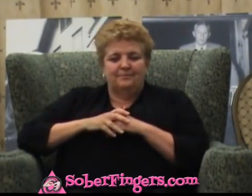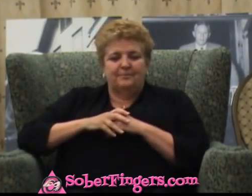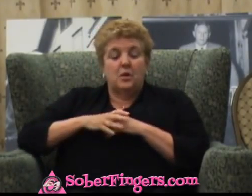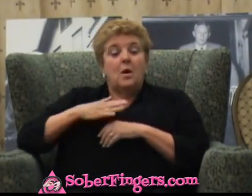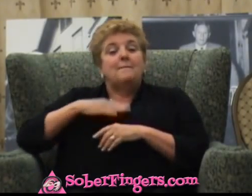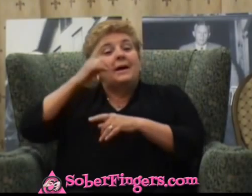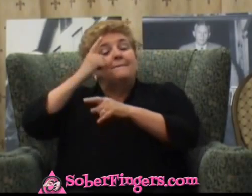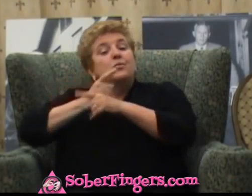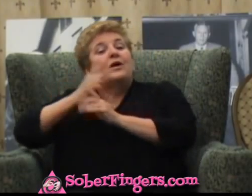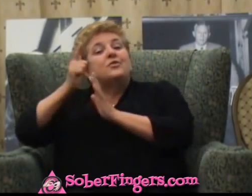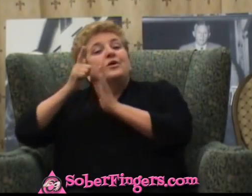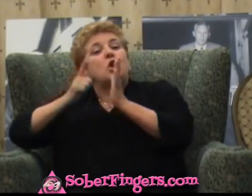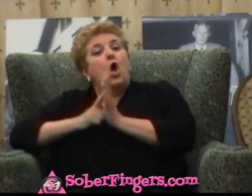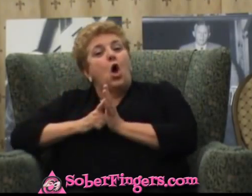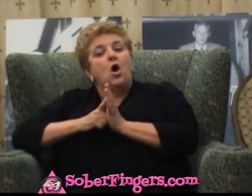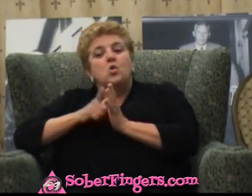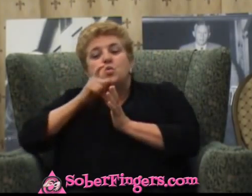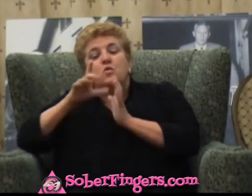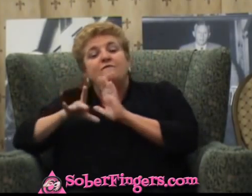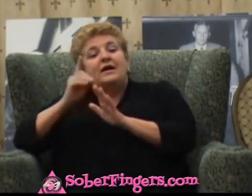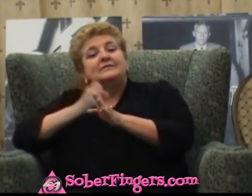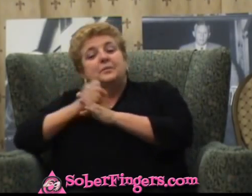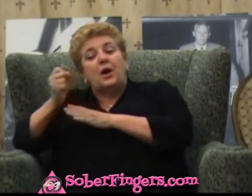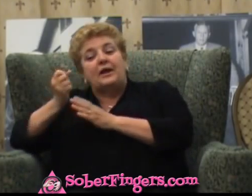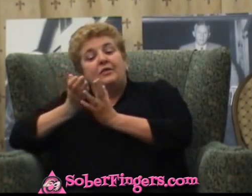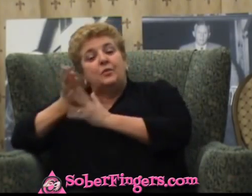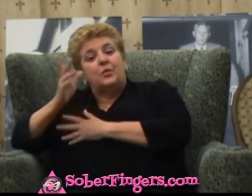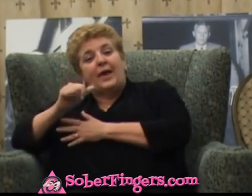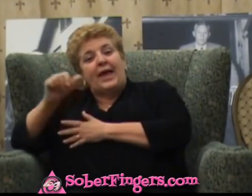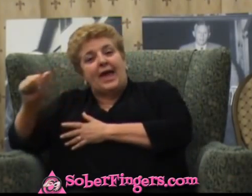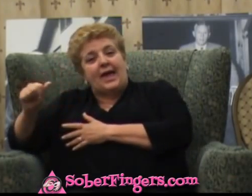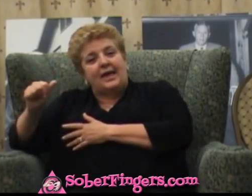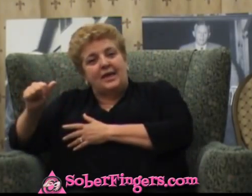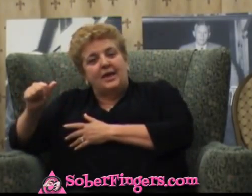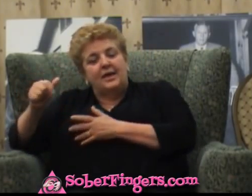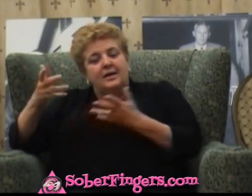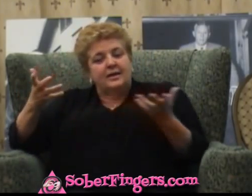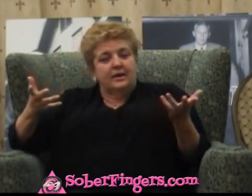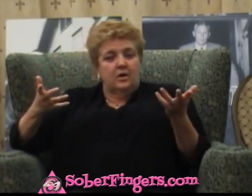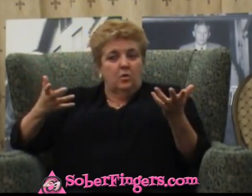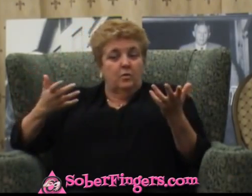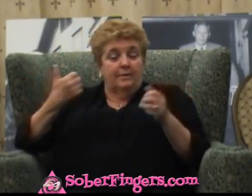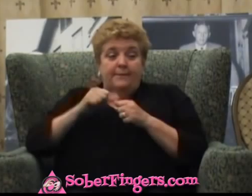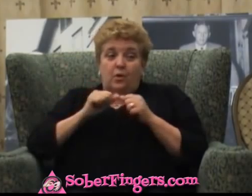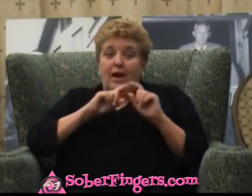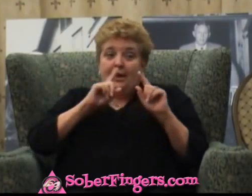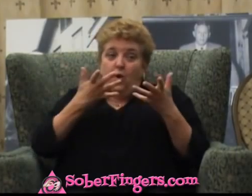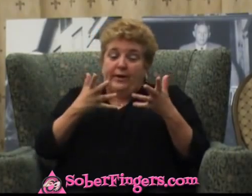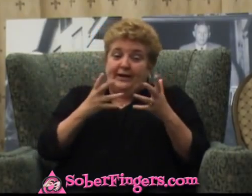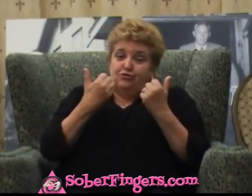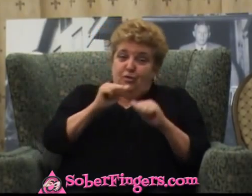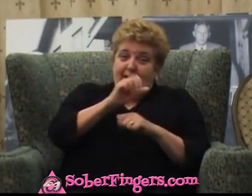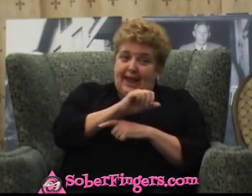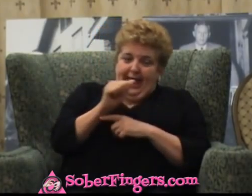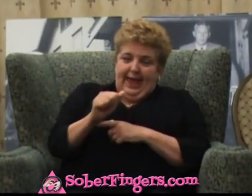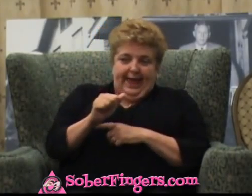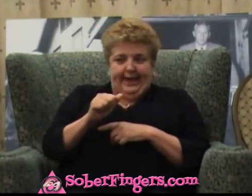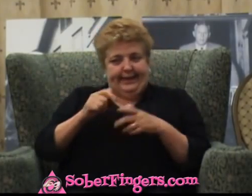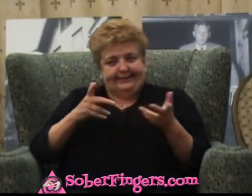came to a family dinner because I wanted no part of this happy horse shit. I didn't want anything to do with it. And he was high on AA, loving it, going to meetings,